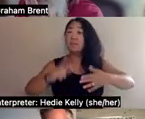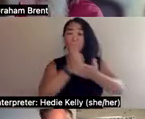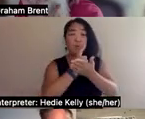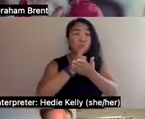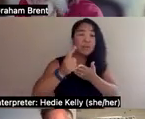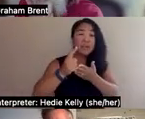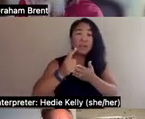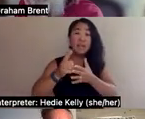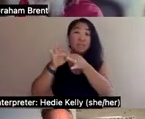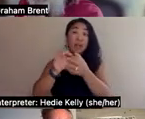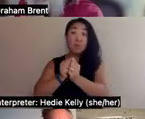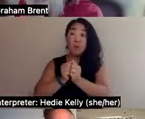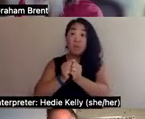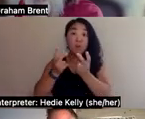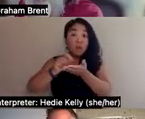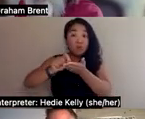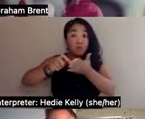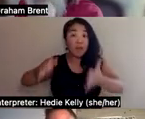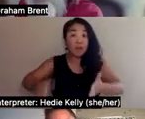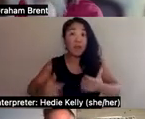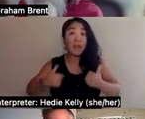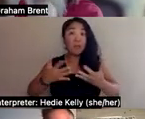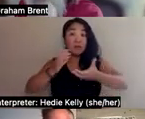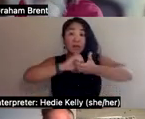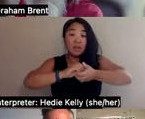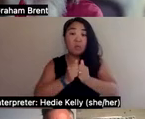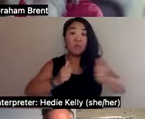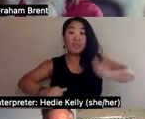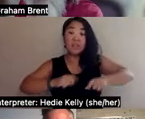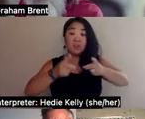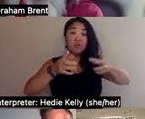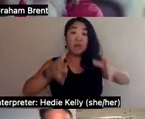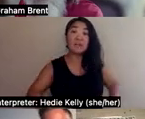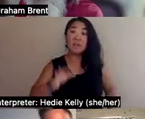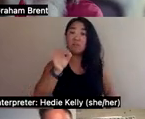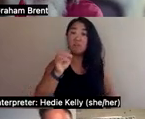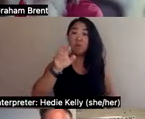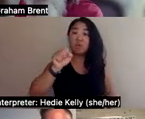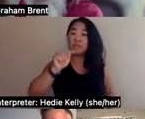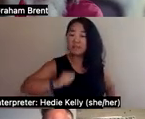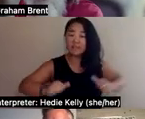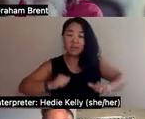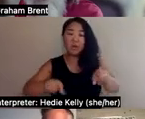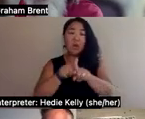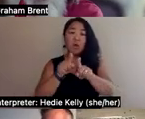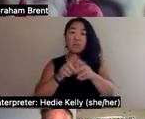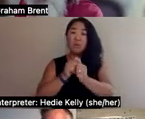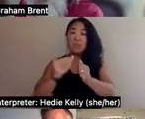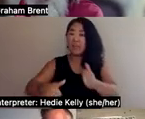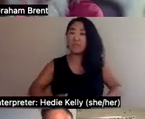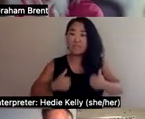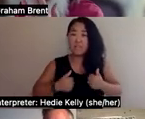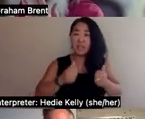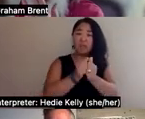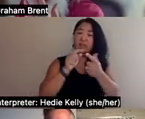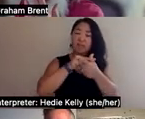paired with a writer, and we were going to work with a theater director. That's Anne DeForest there, the artist I was paired with through the residency, along with Adrienne and